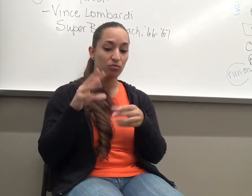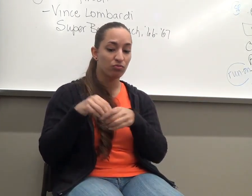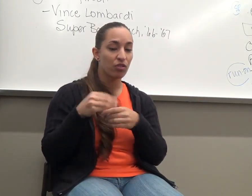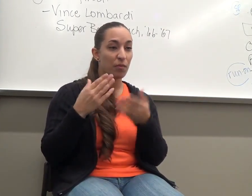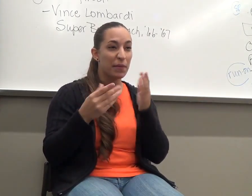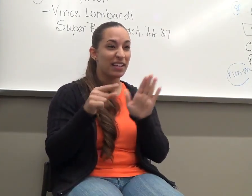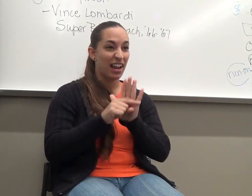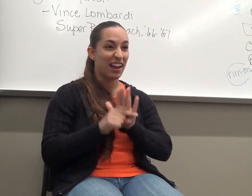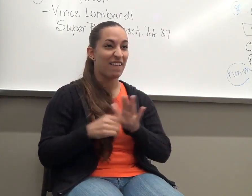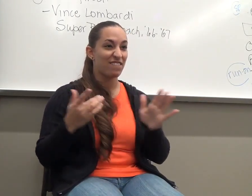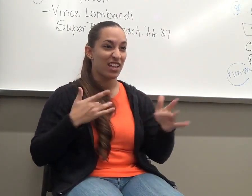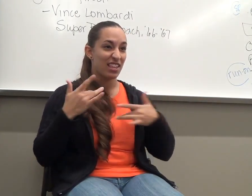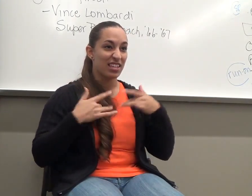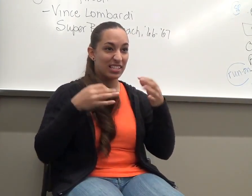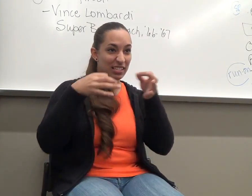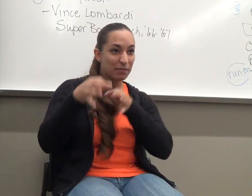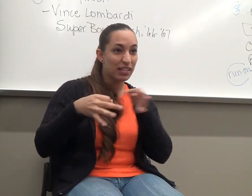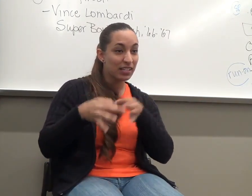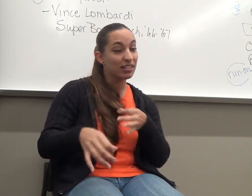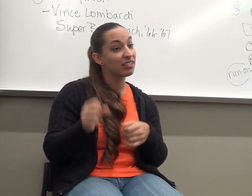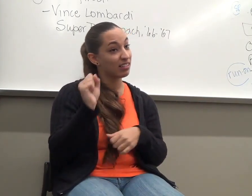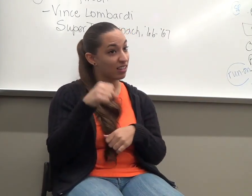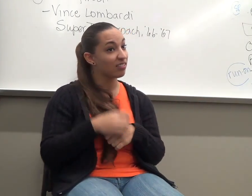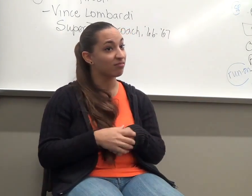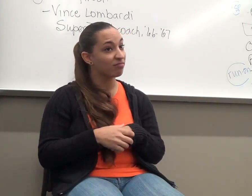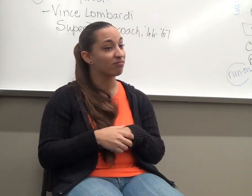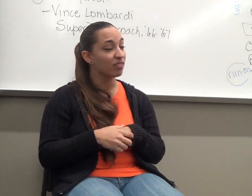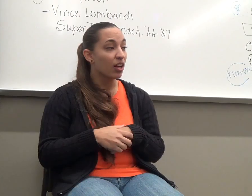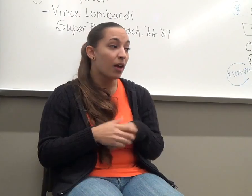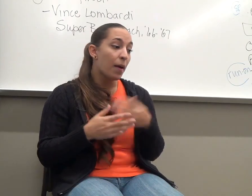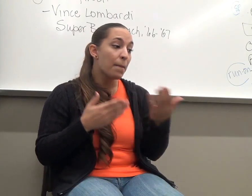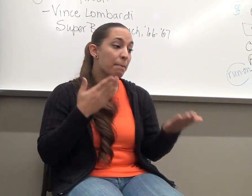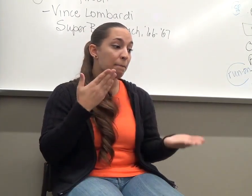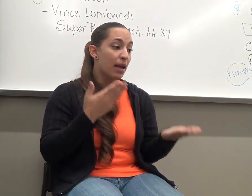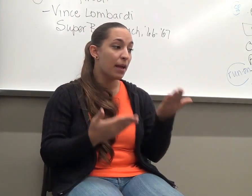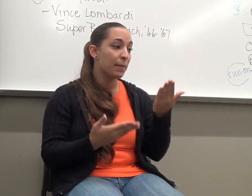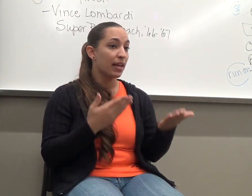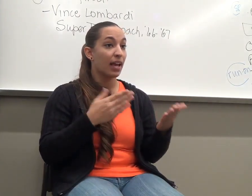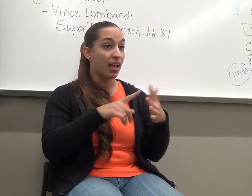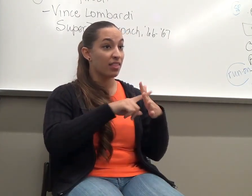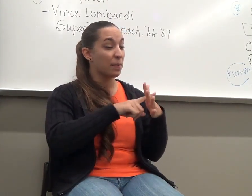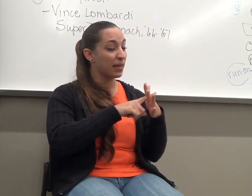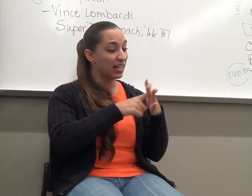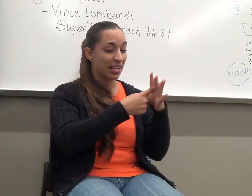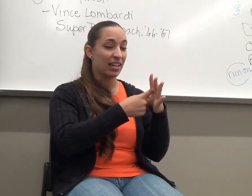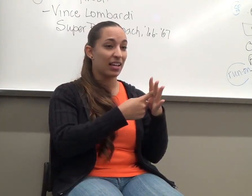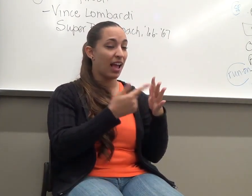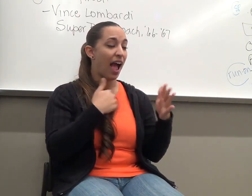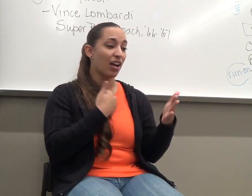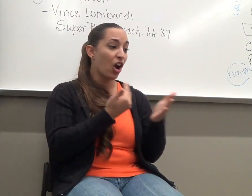So that is going to encourage you to read that paper. Being in a car accident was horrible.